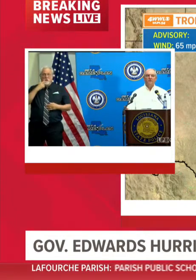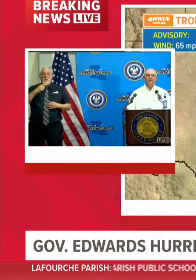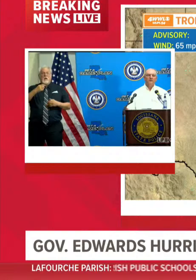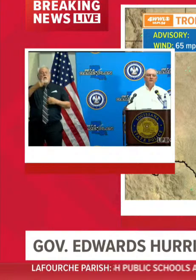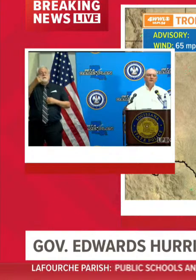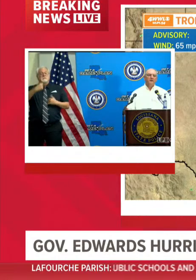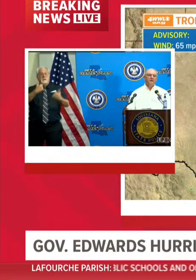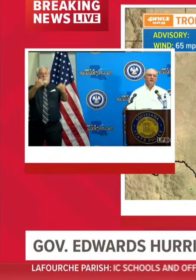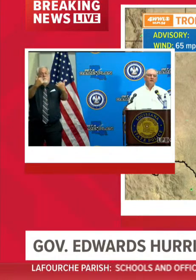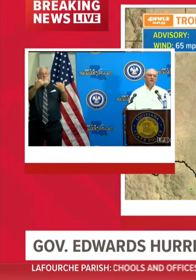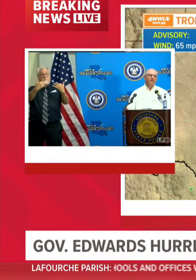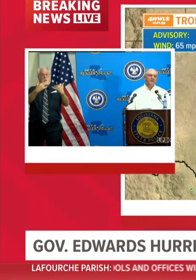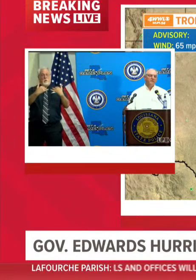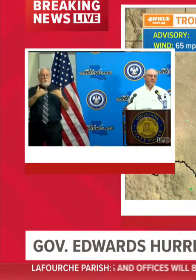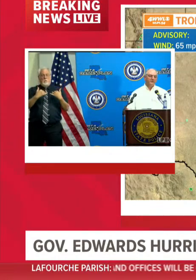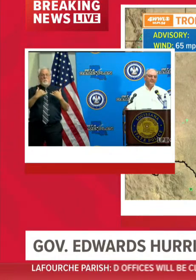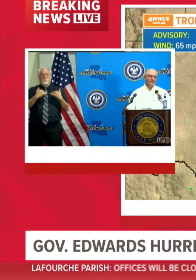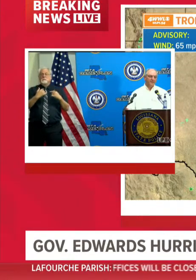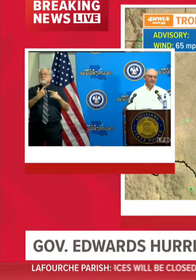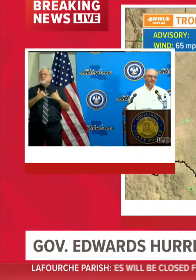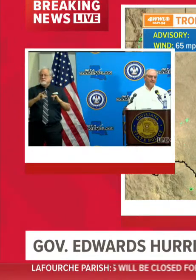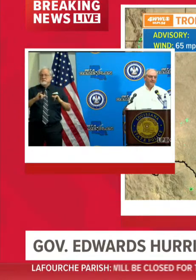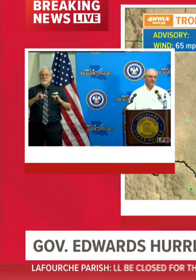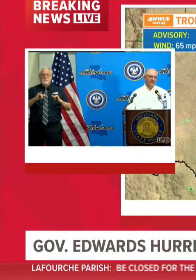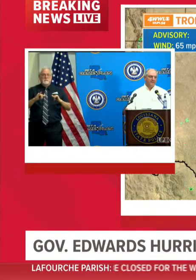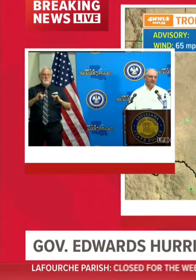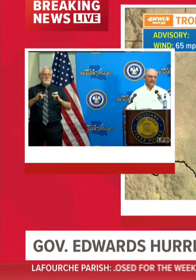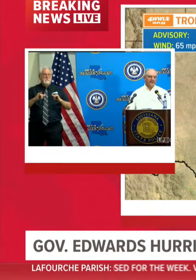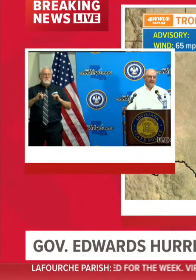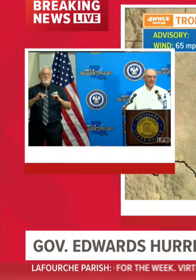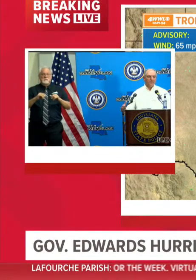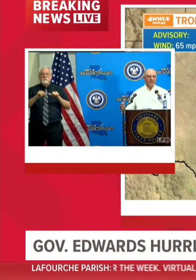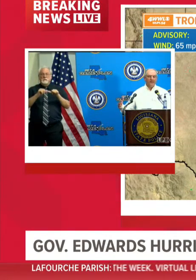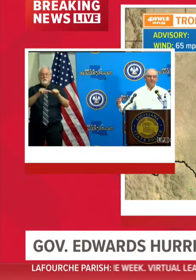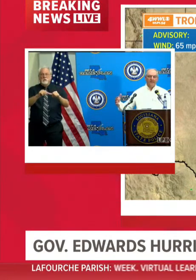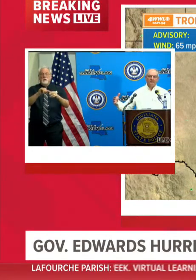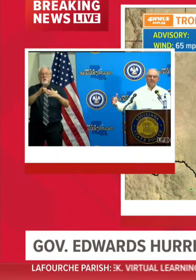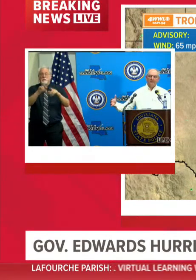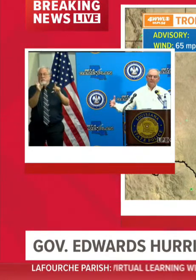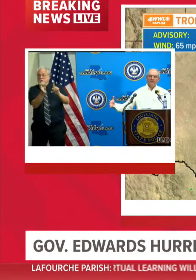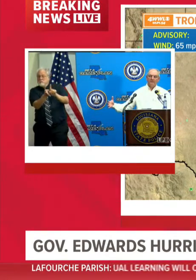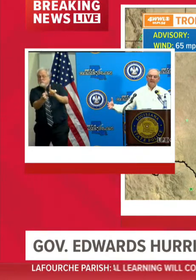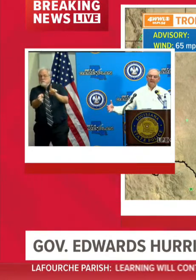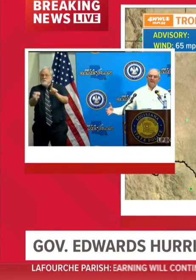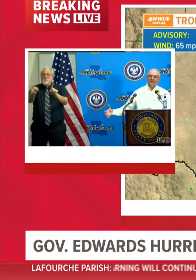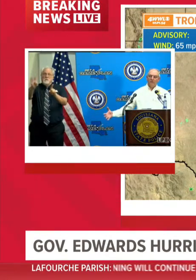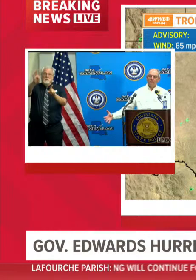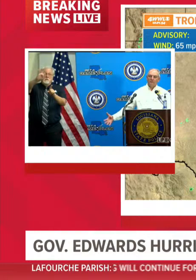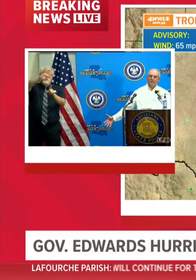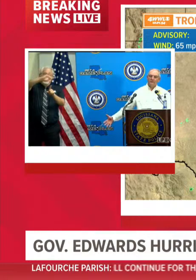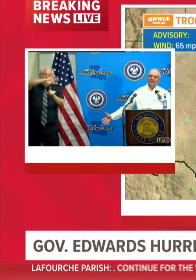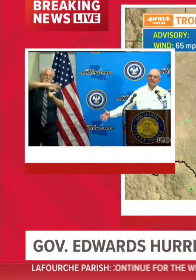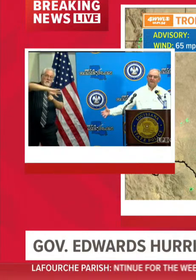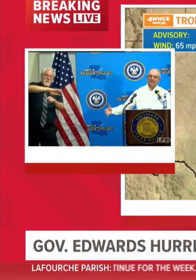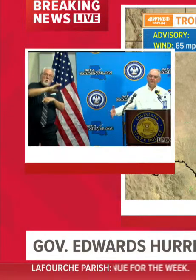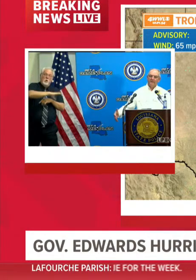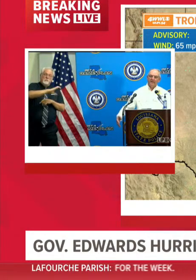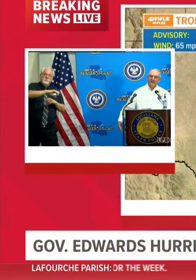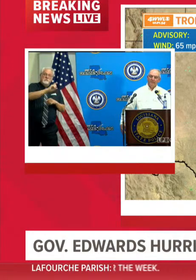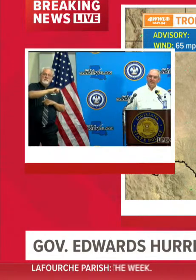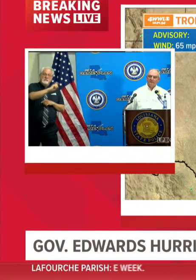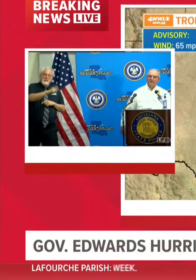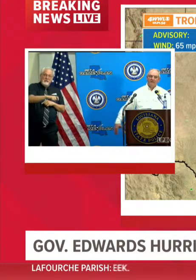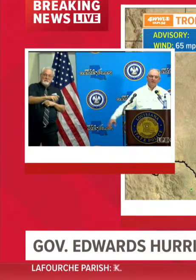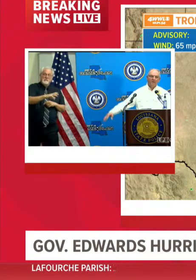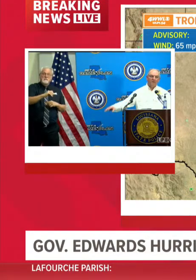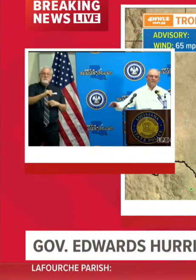flow still continues. And in fact, that outer band basically reaches down into Corpus Christi, Texas,